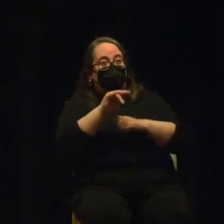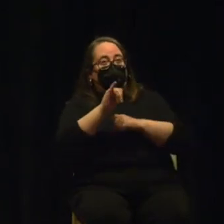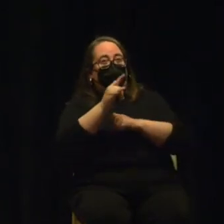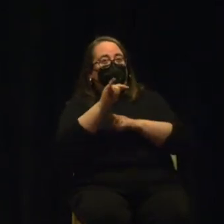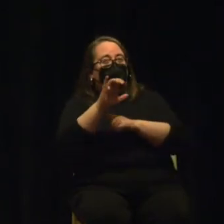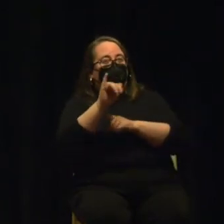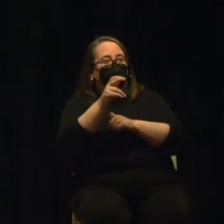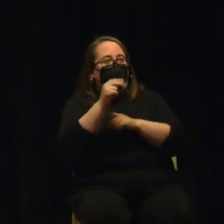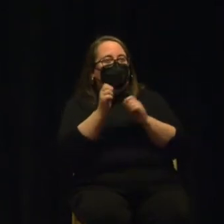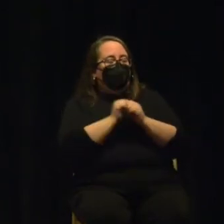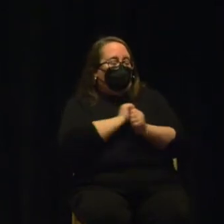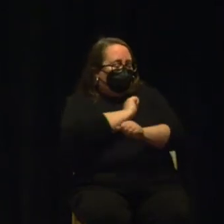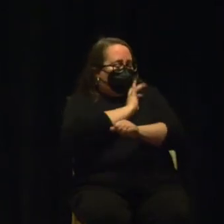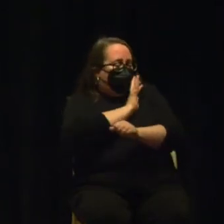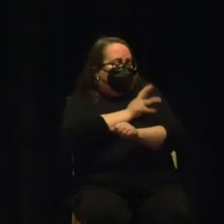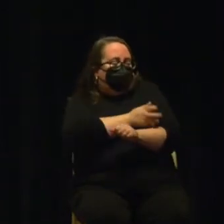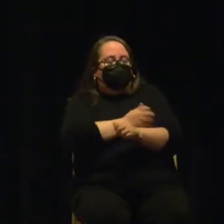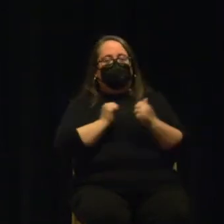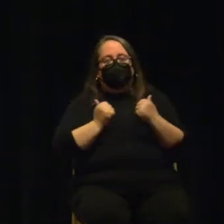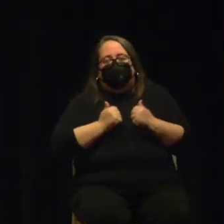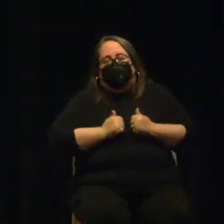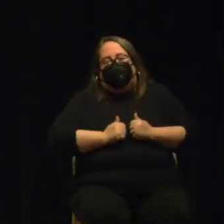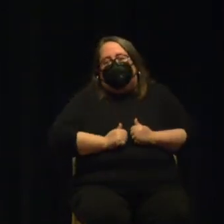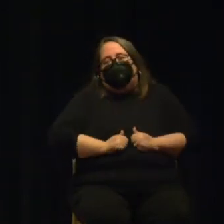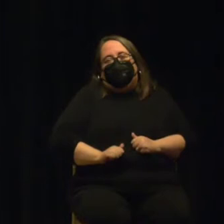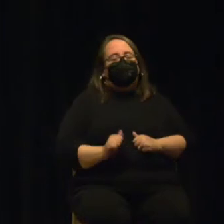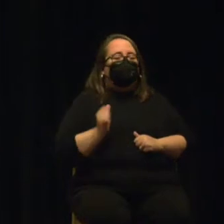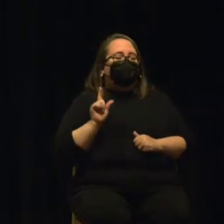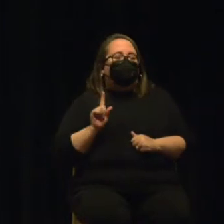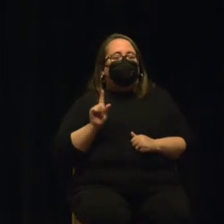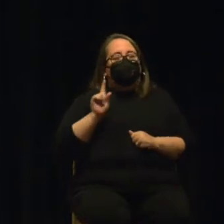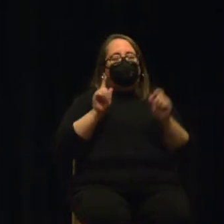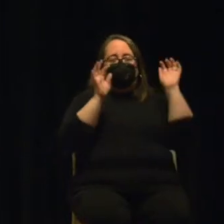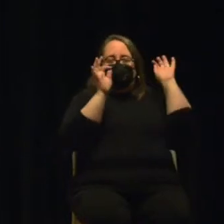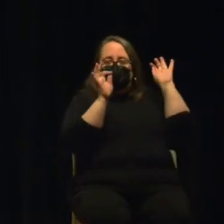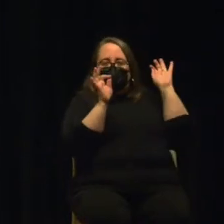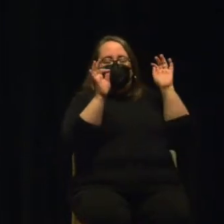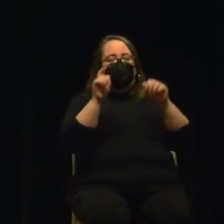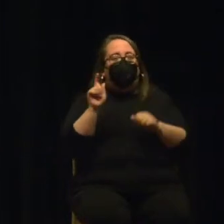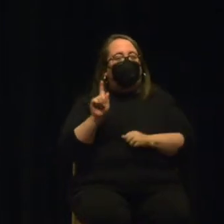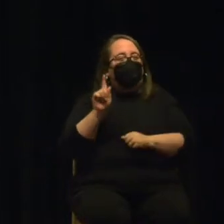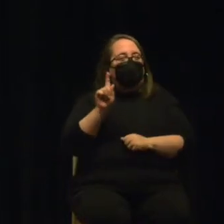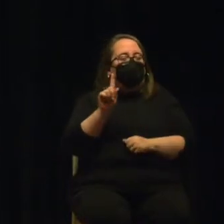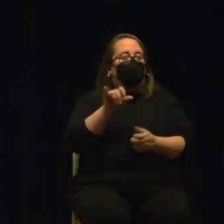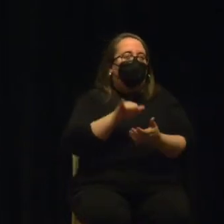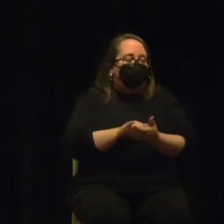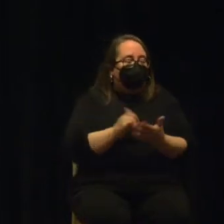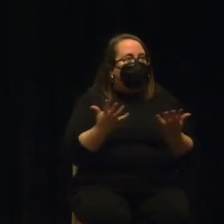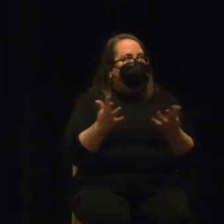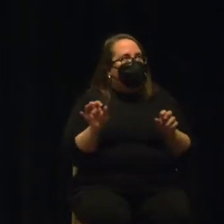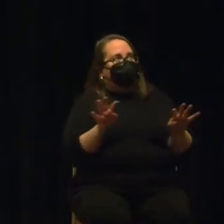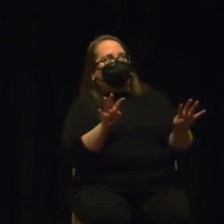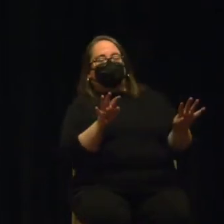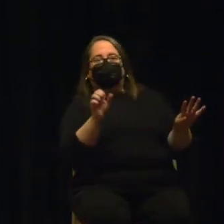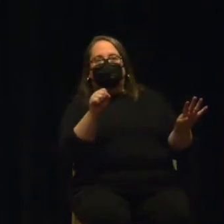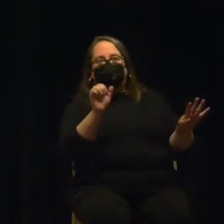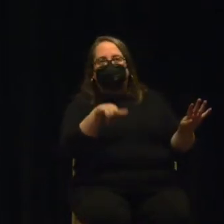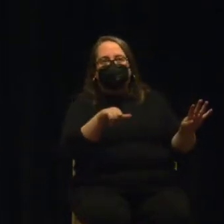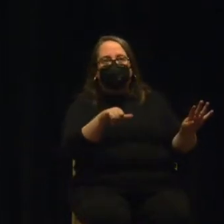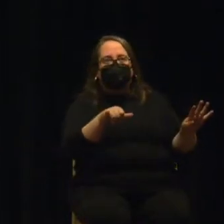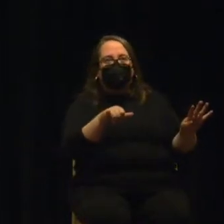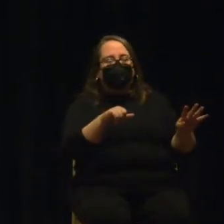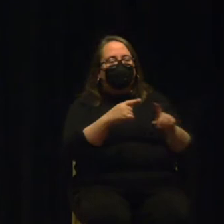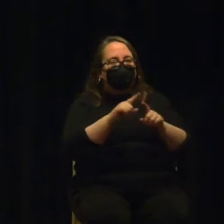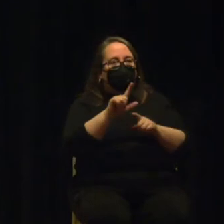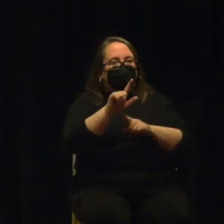coat, right? Like there's that famous picture right, of him walking through the tunnel with the fur coat. And it's like, like he's from